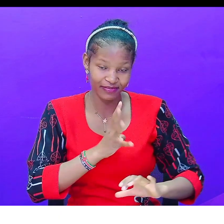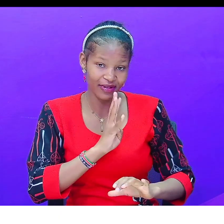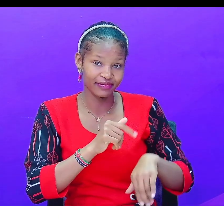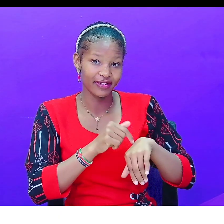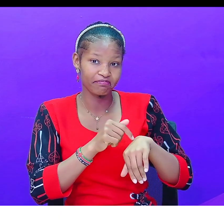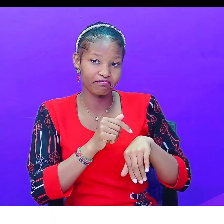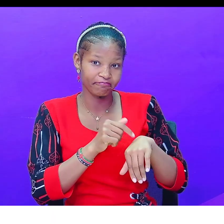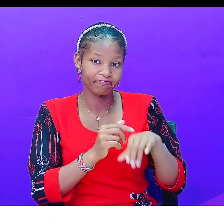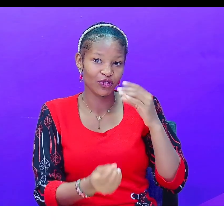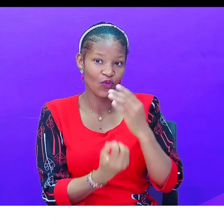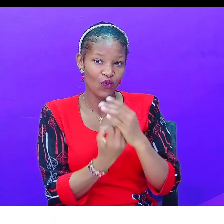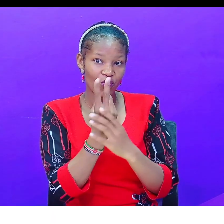with the citizens.